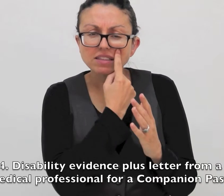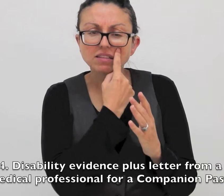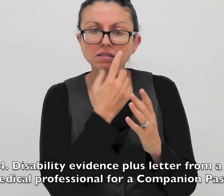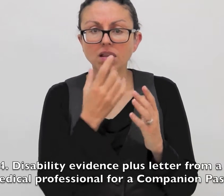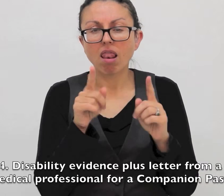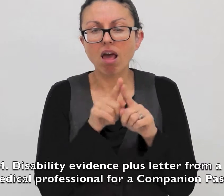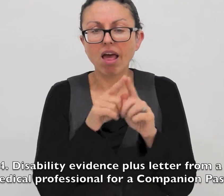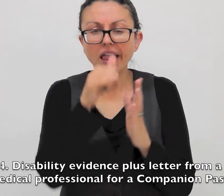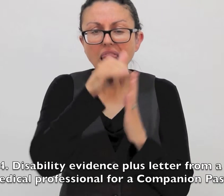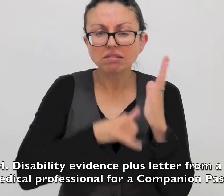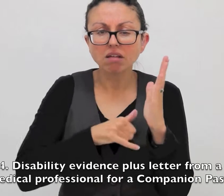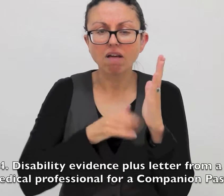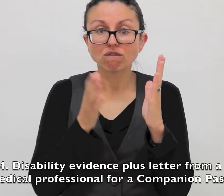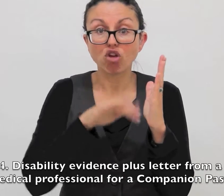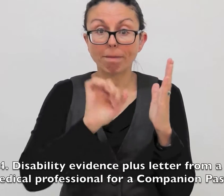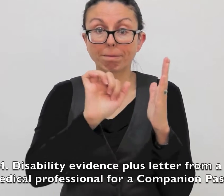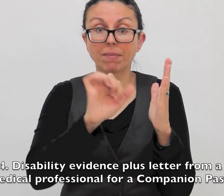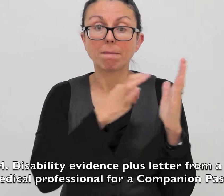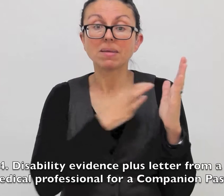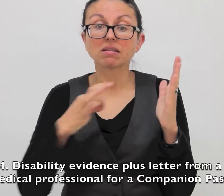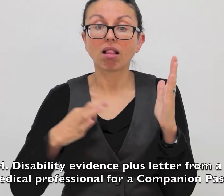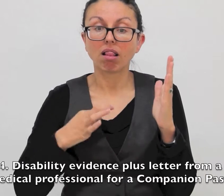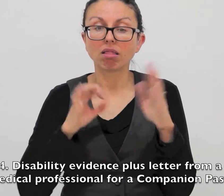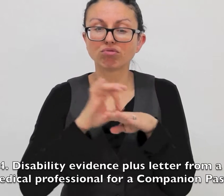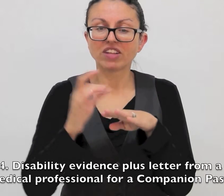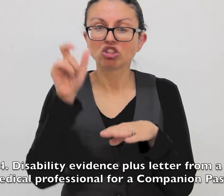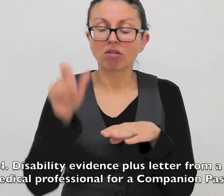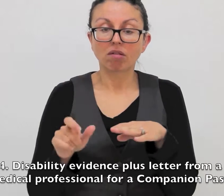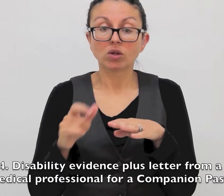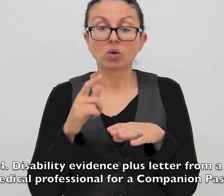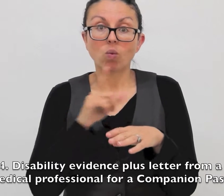Disability evidence plus letter from a medical professional